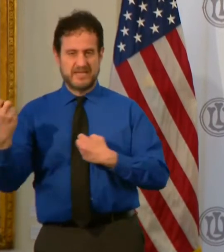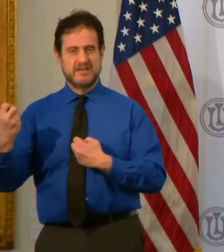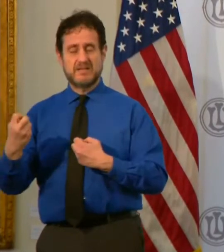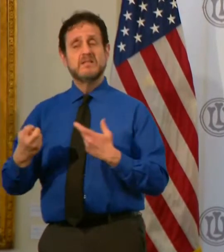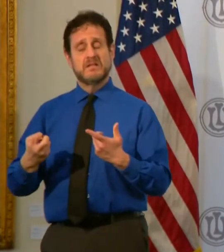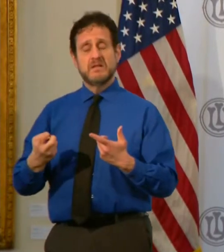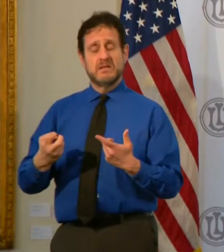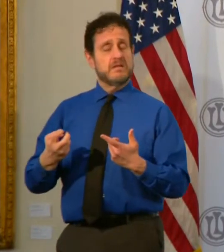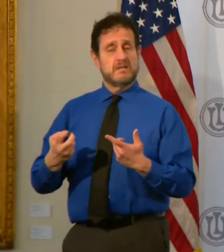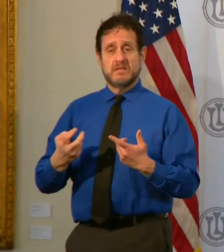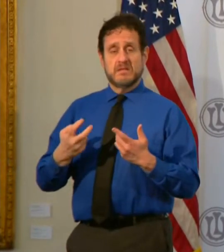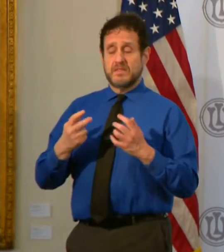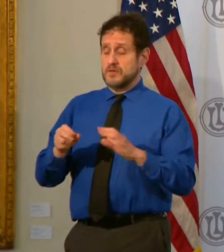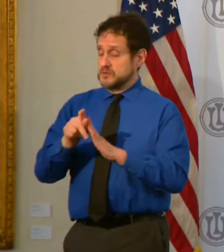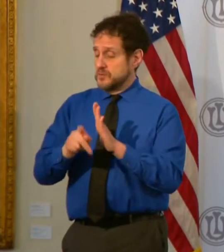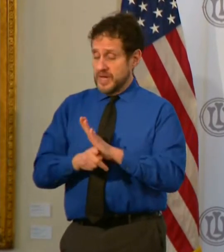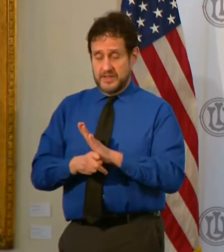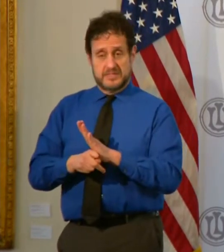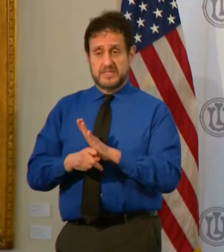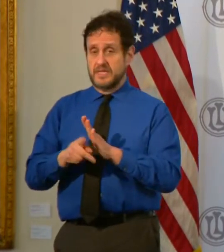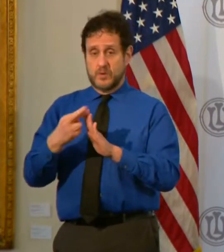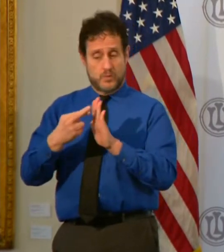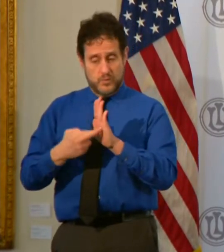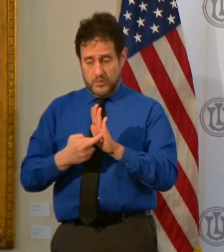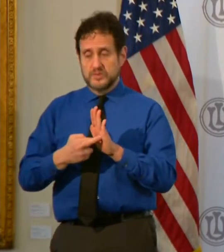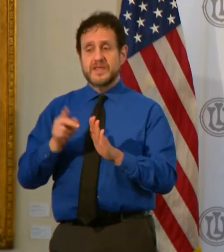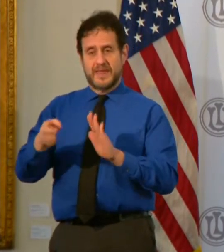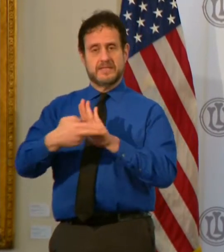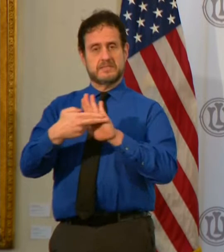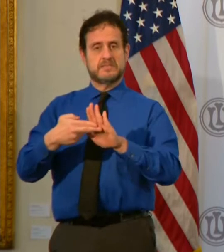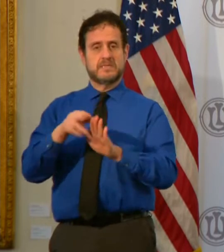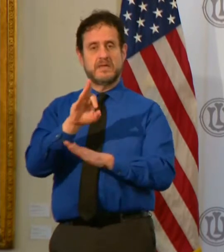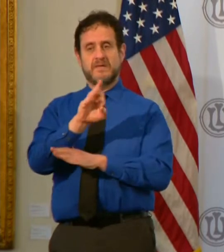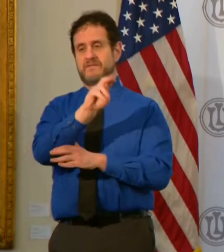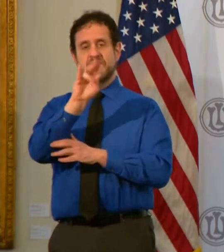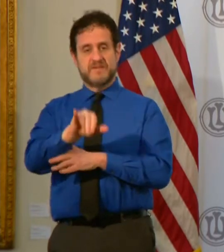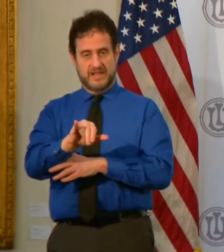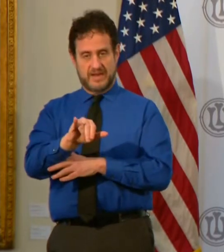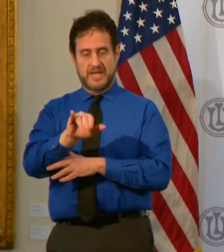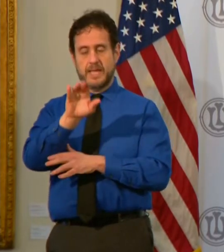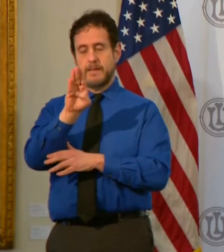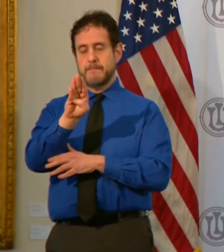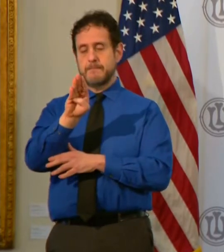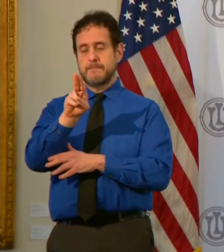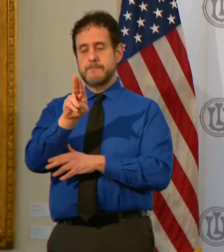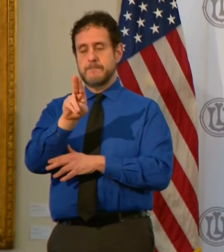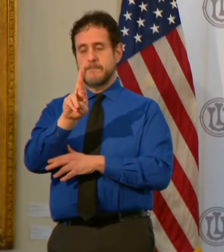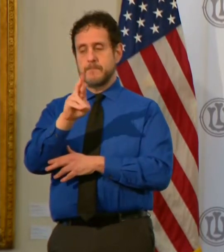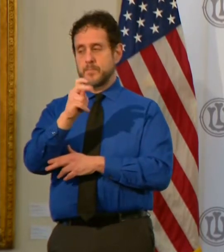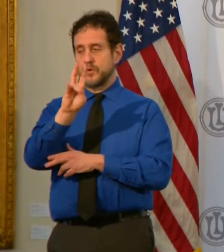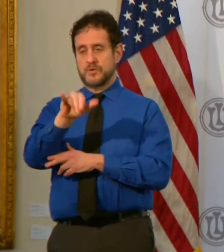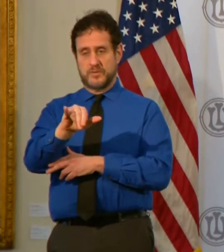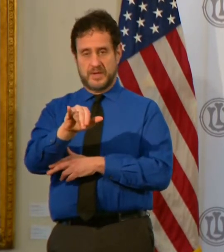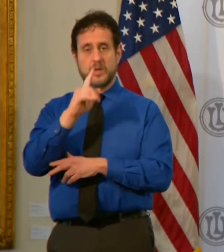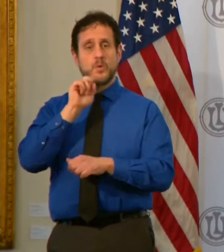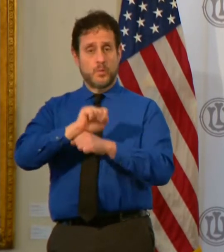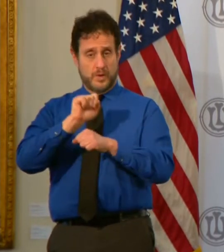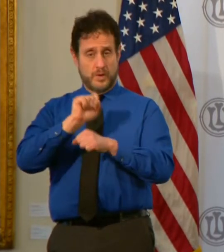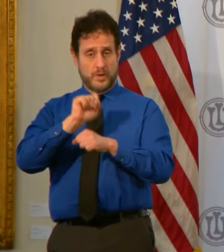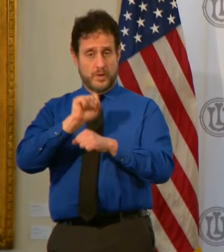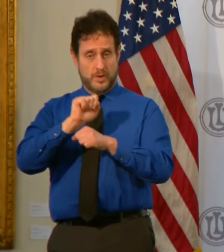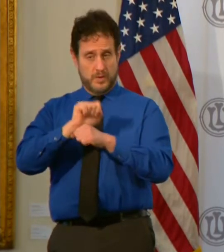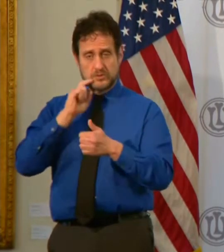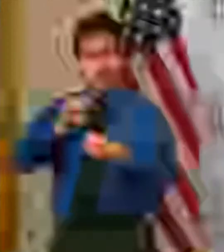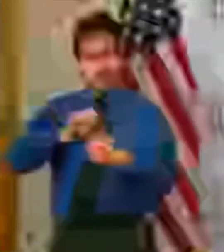treated, as felony burglaries. And we work with the Chicago Police Department and other our municipal partners to address